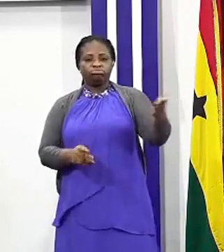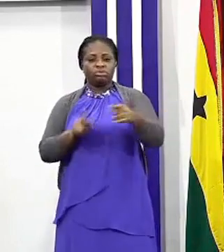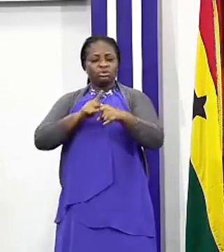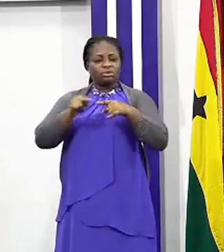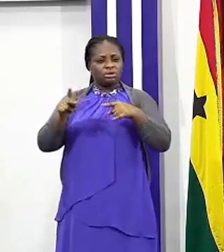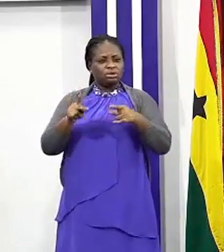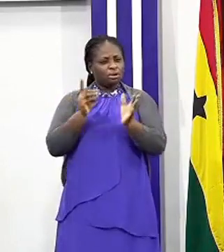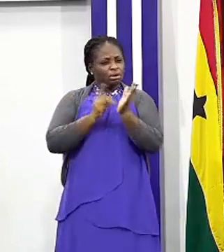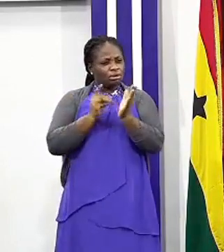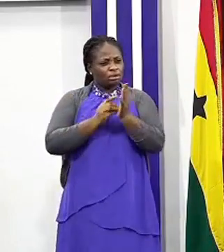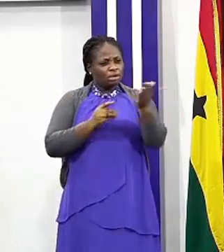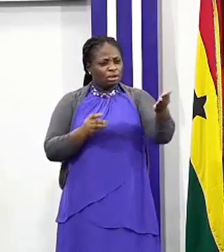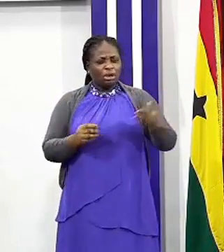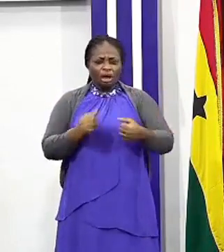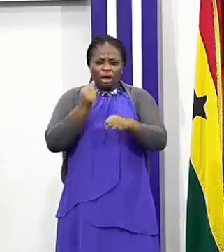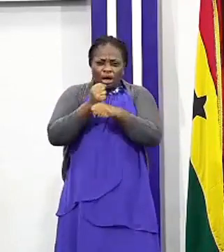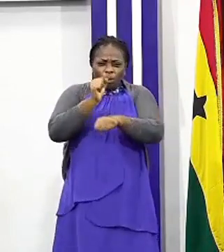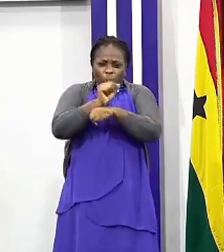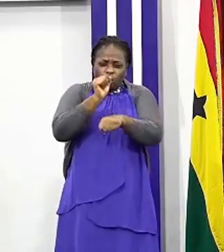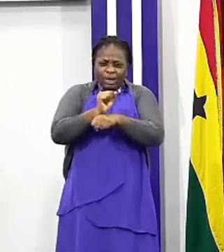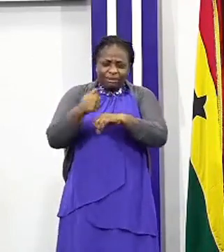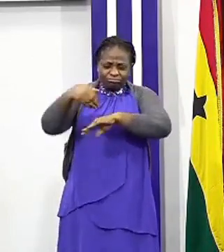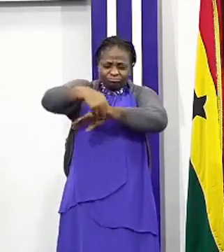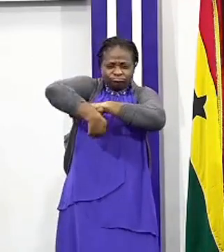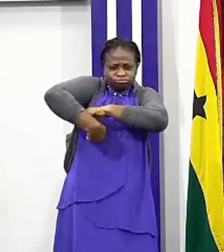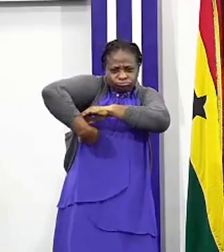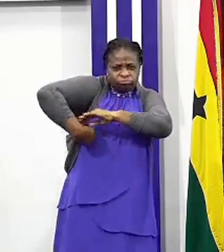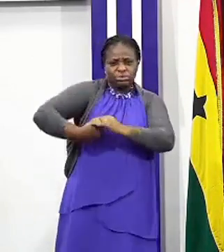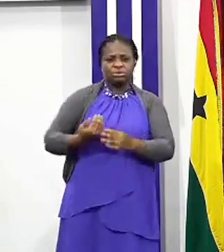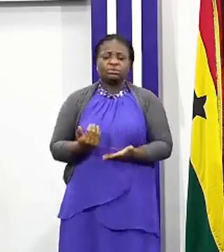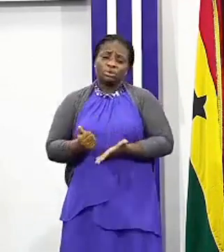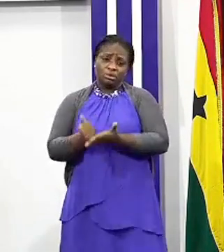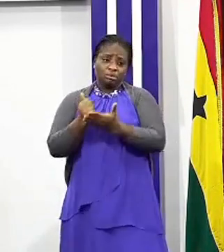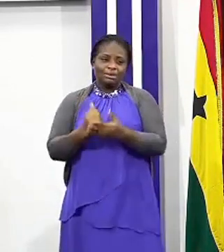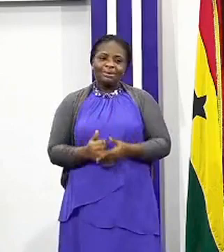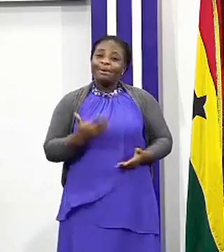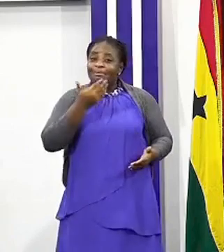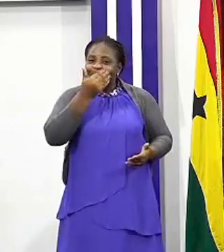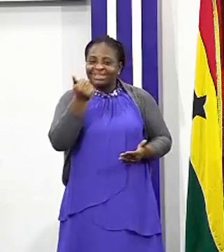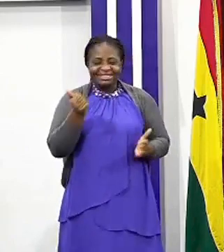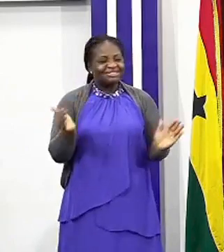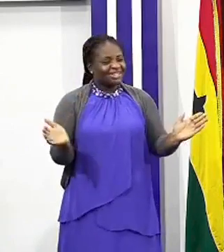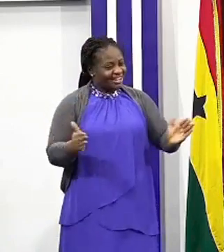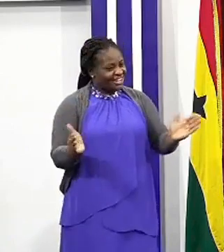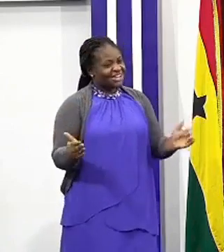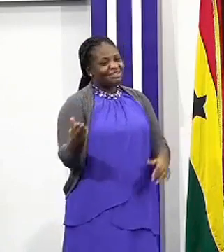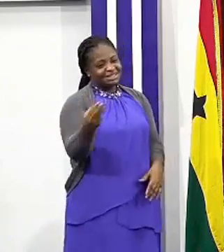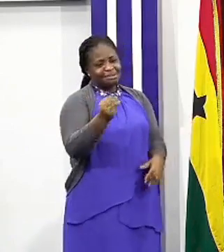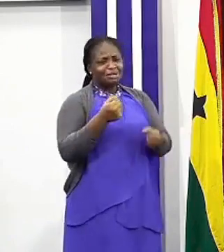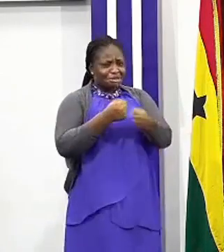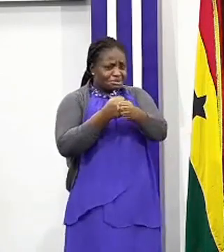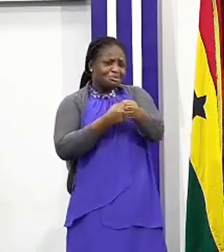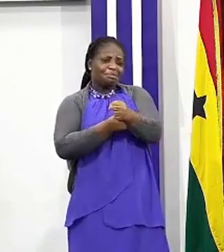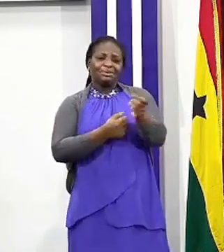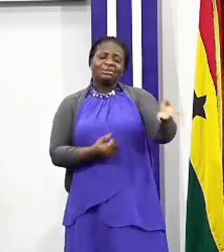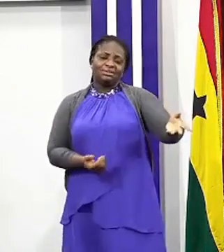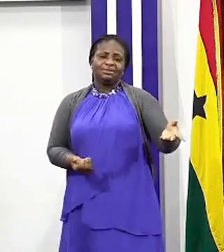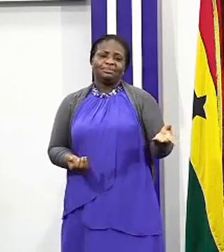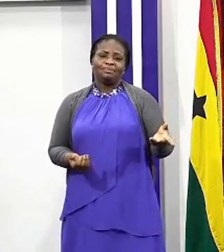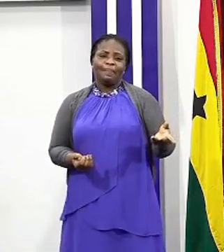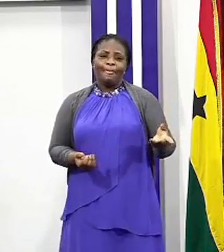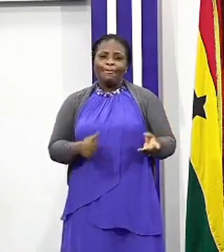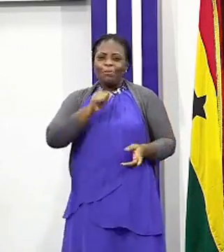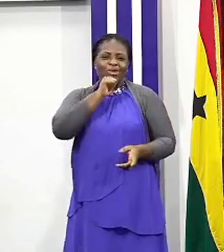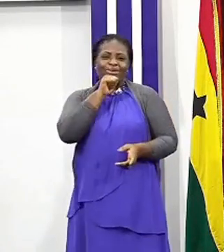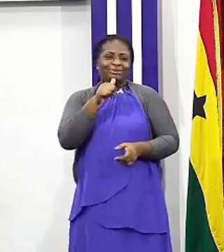who are breaking their backs on the clock to do this work for us. I think what we should be doing instead is to be encouraging them and supporting them, and